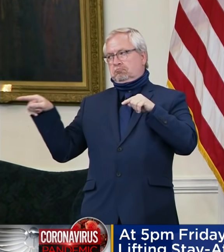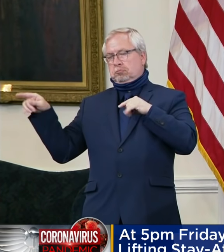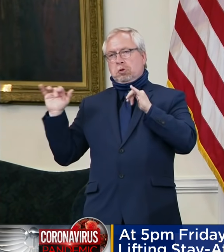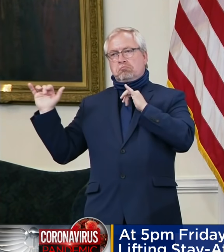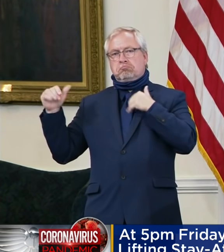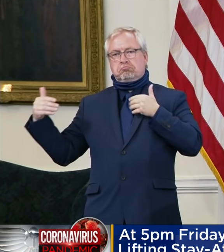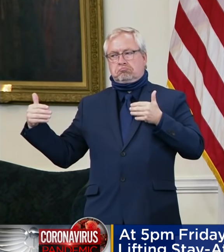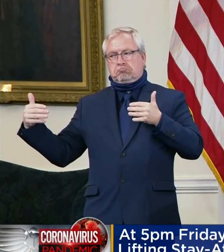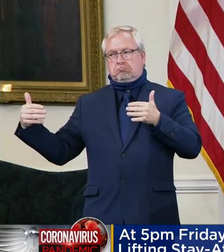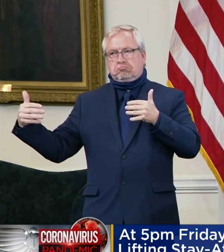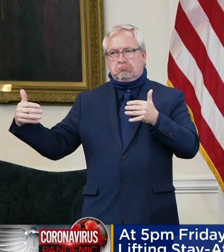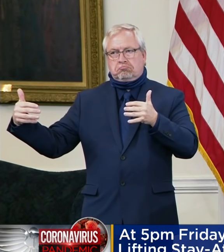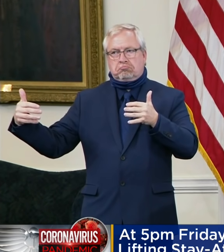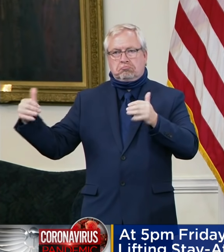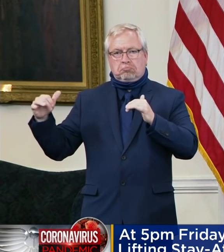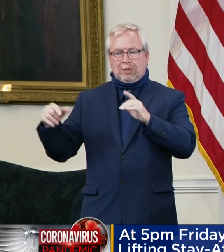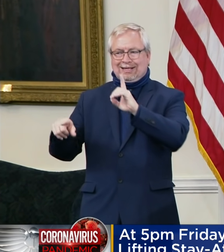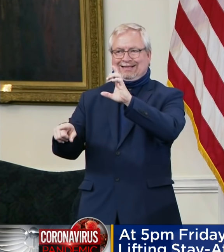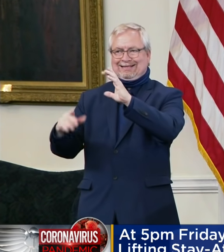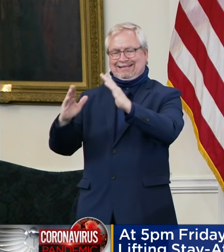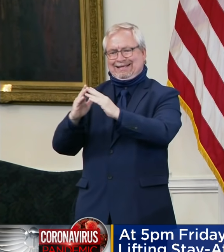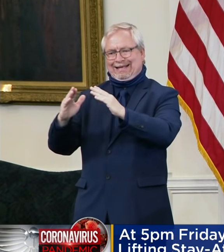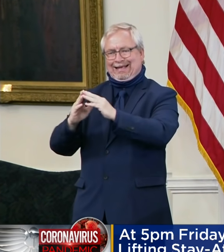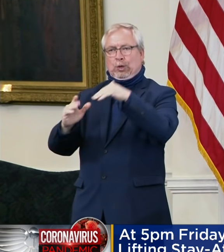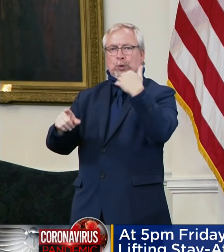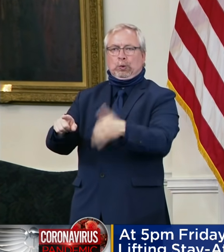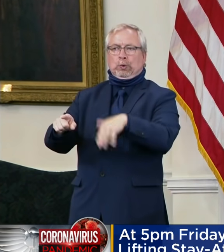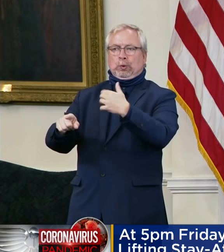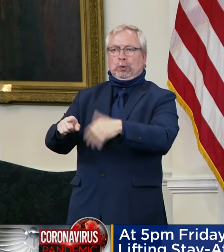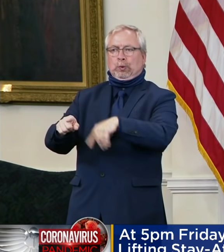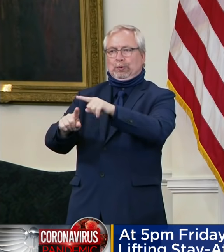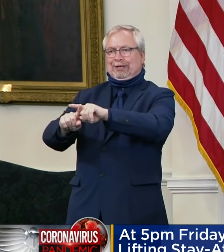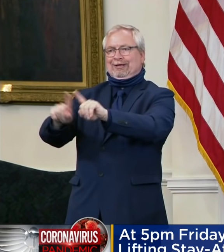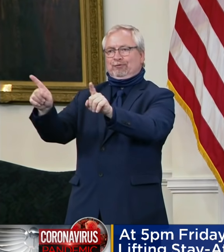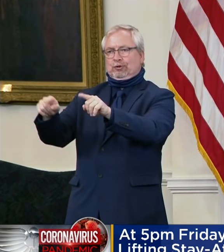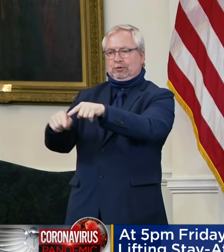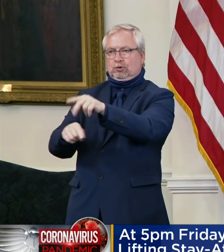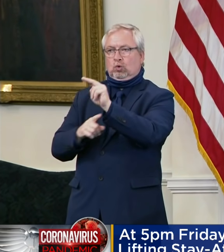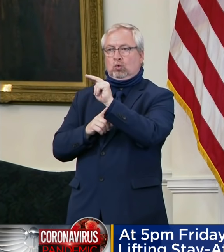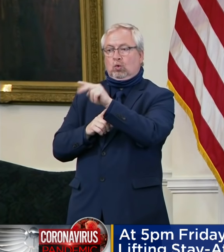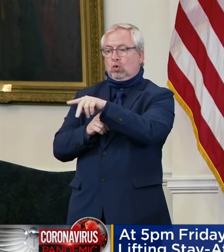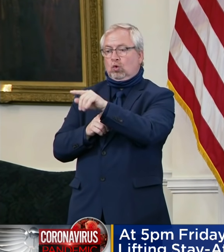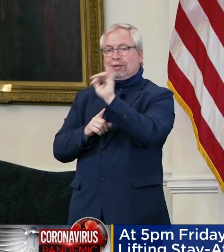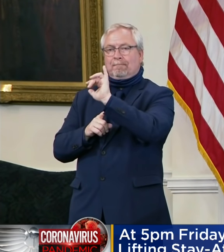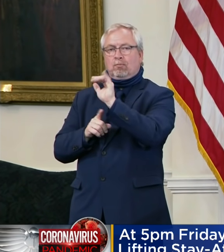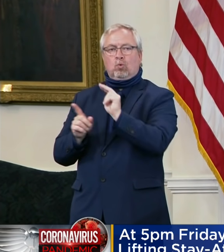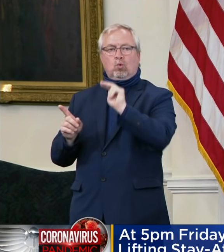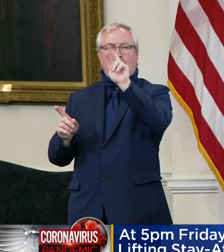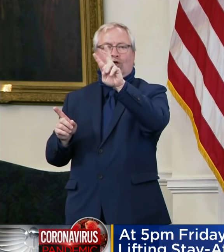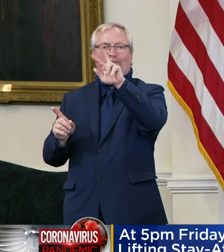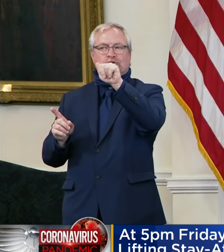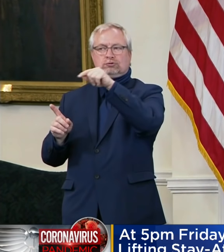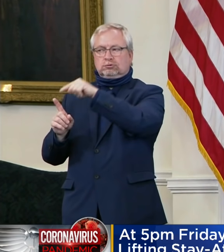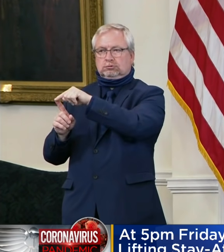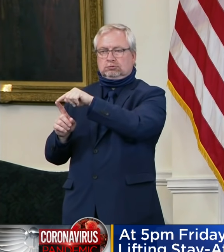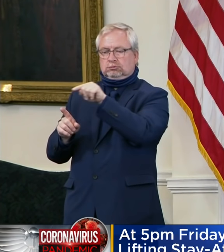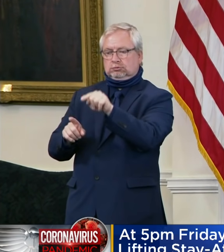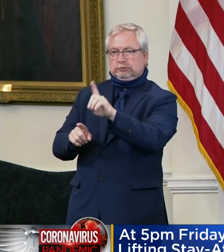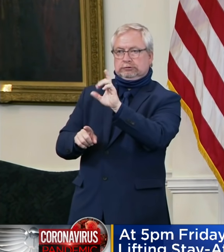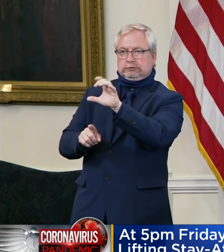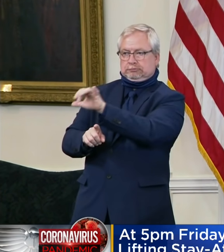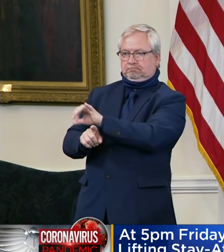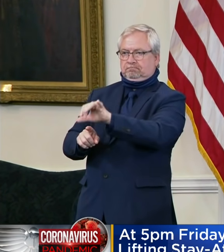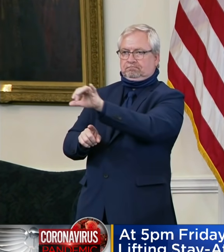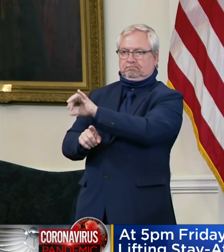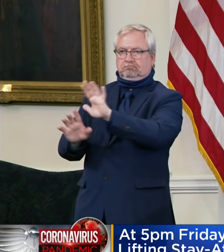same as Eastern Shore, Western Maryland, Southern Virginia, the Eastern Shore of Virginia. But we certainly got good